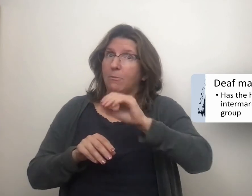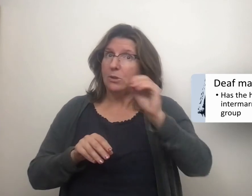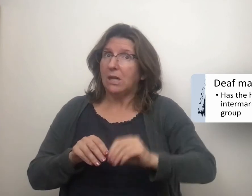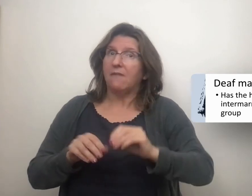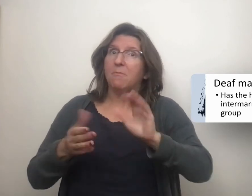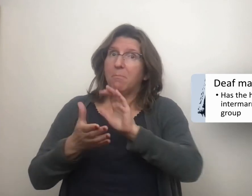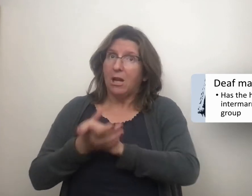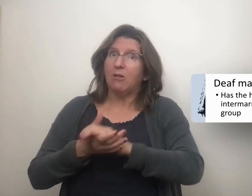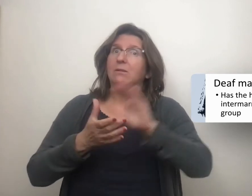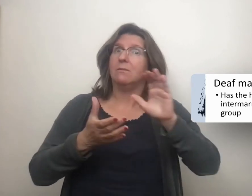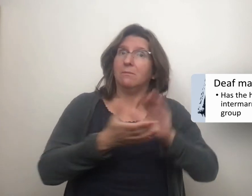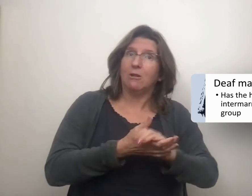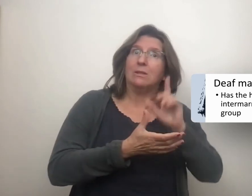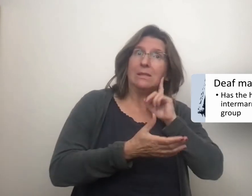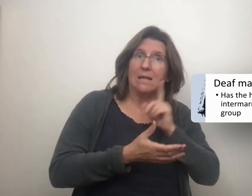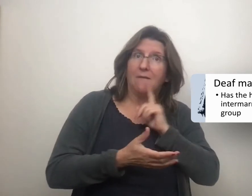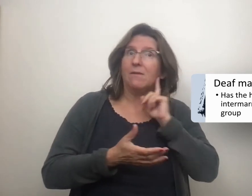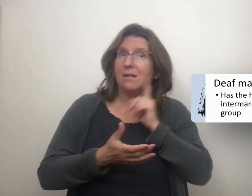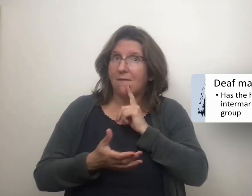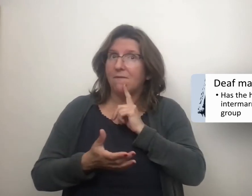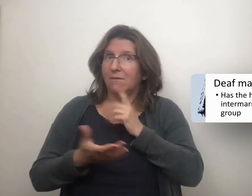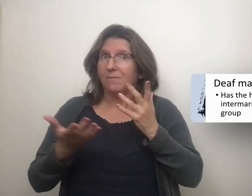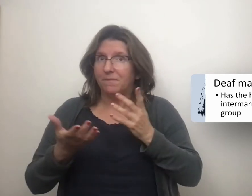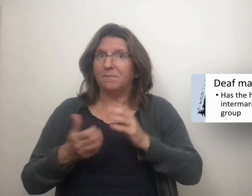less important than finding someone who's compatible who is deaf.